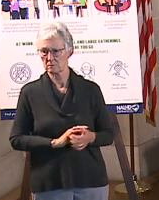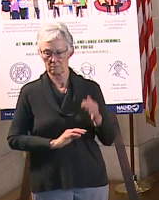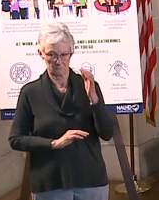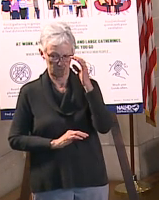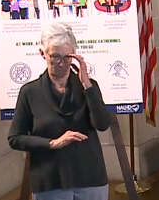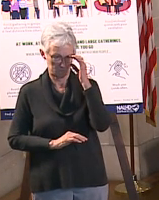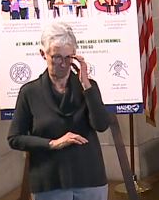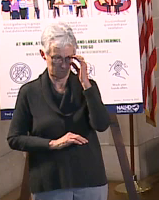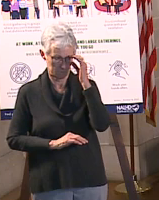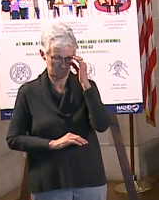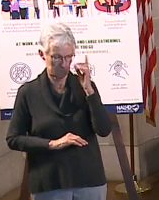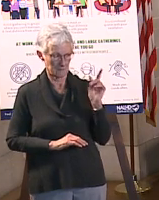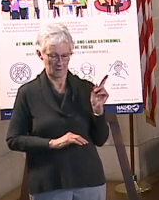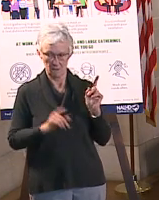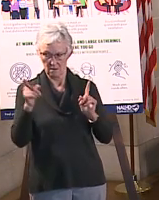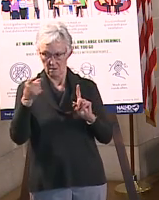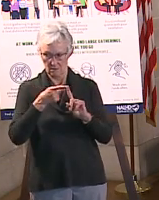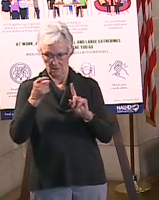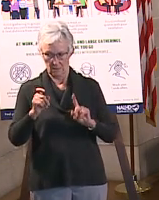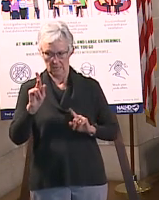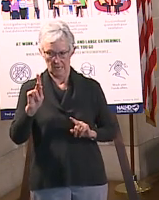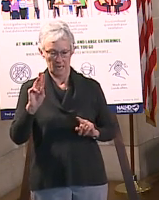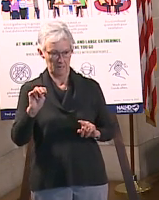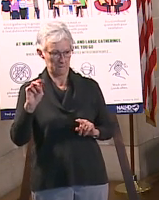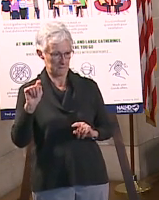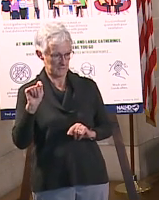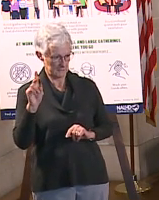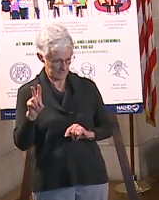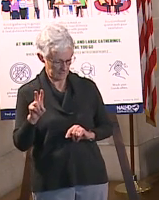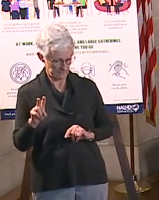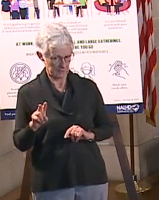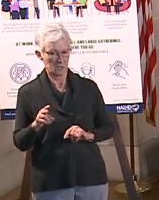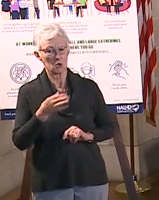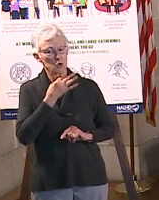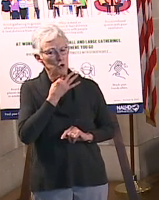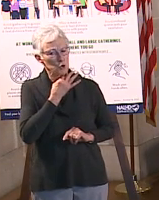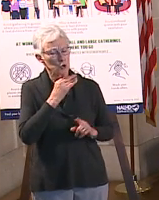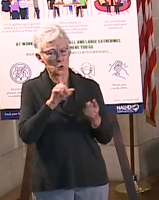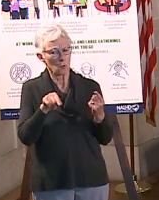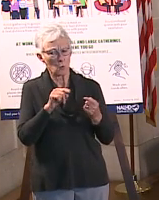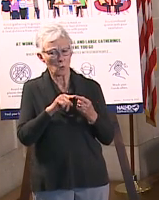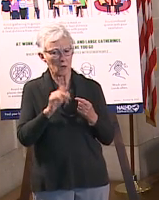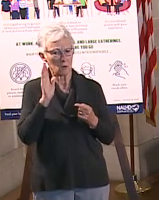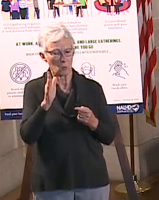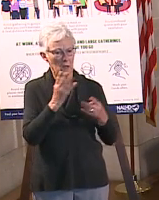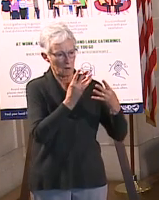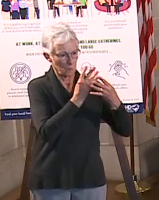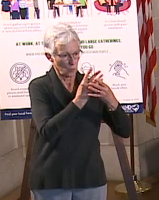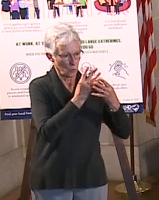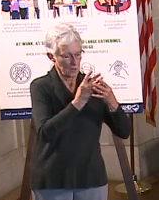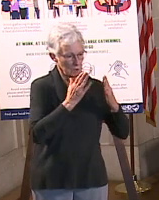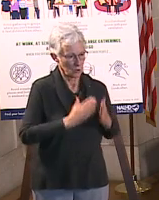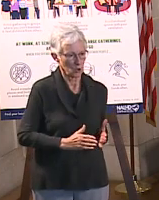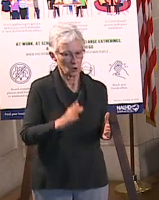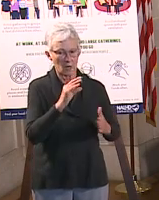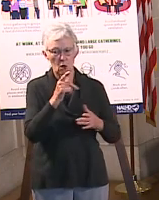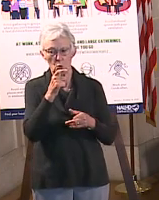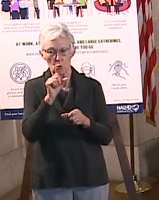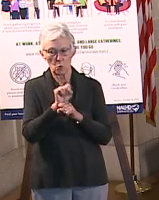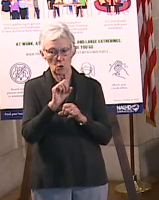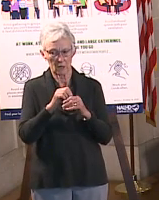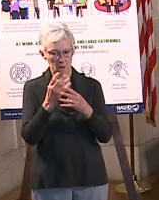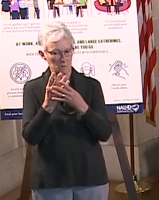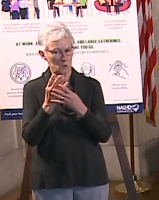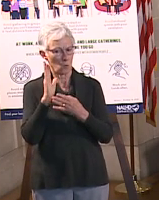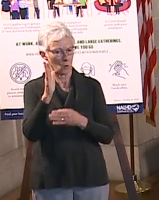not, why? Alyssa from KMTV is asking when are inmates in our corrections facilities slated to get the vaccine. They would be in the